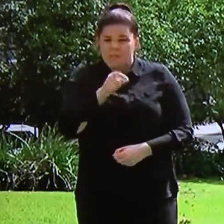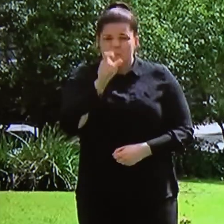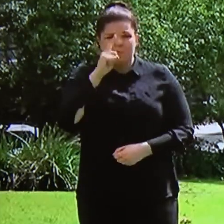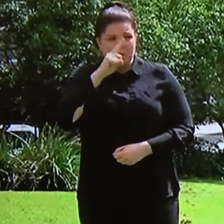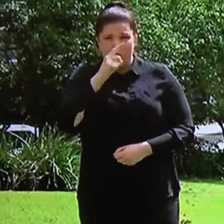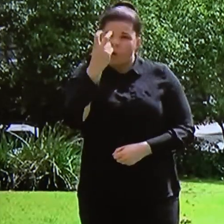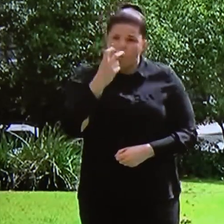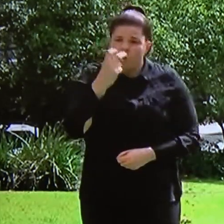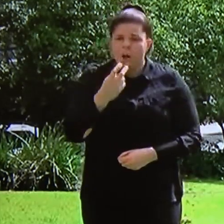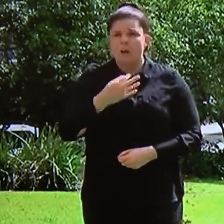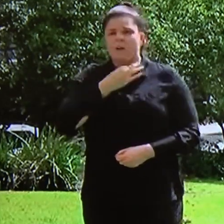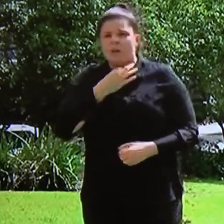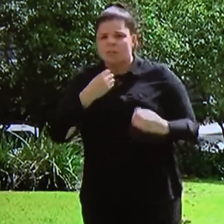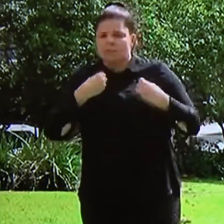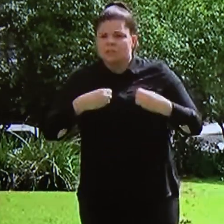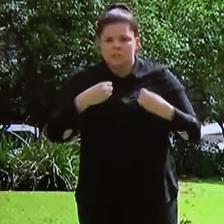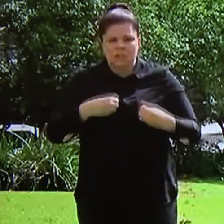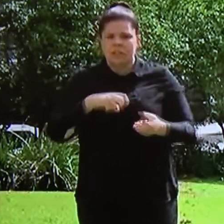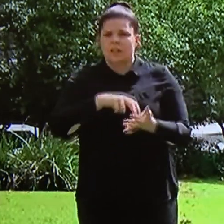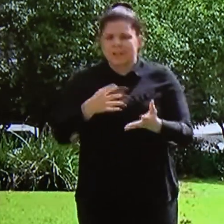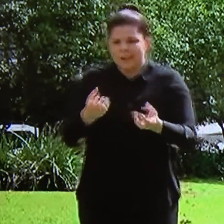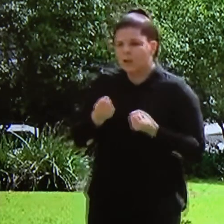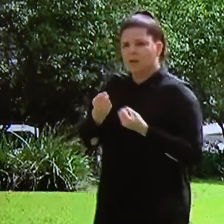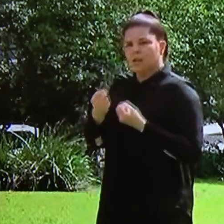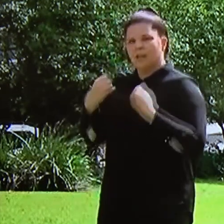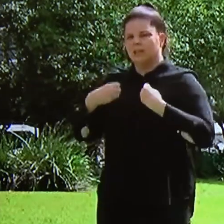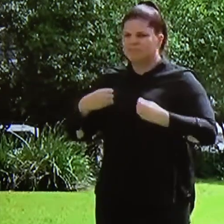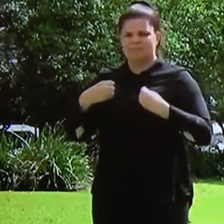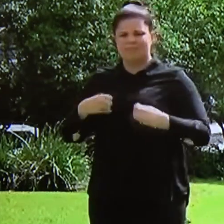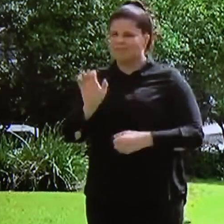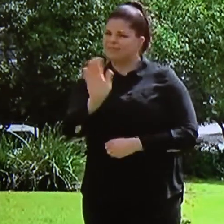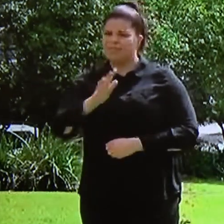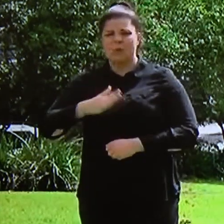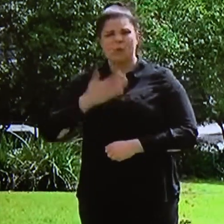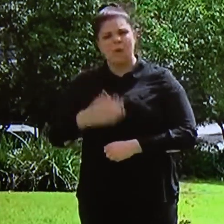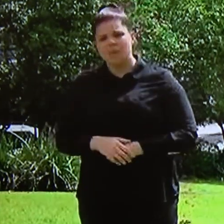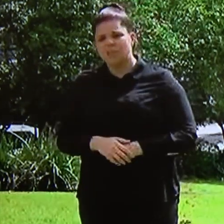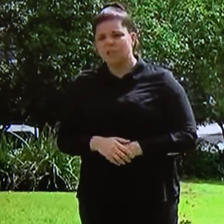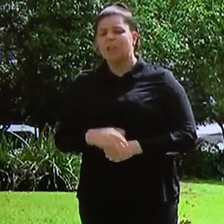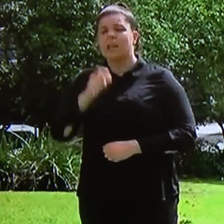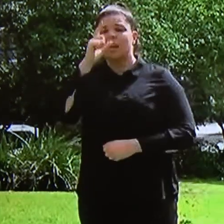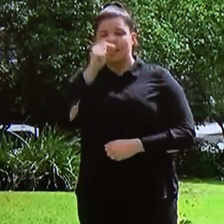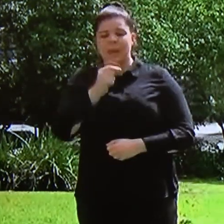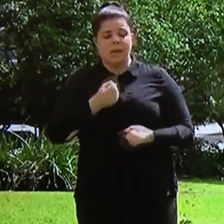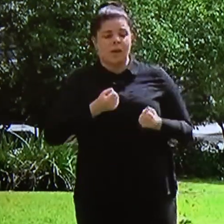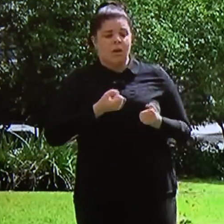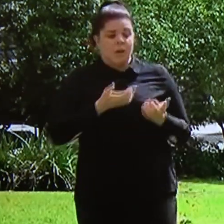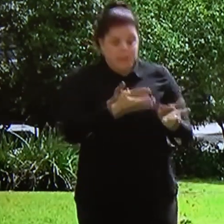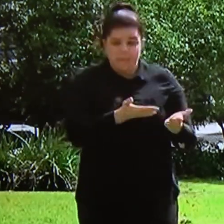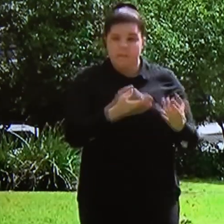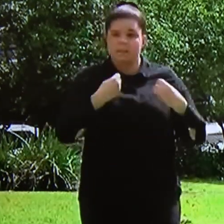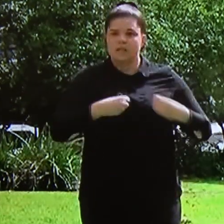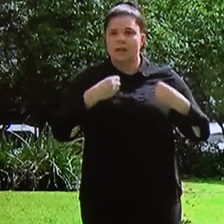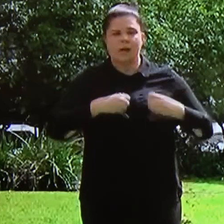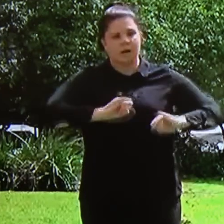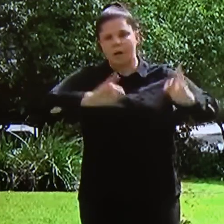state, please don't go to work. There will be, unfortunately, the potential is disastrous consequences if you're working with